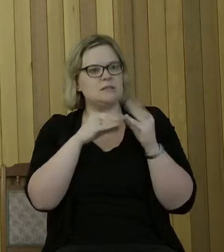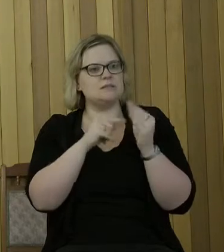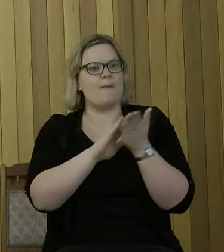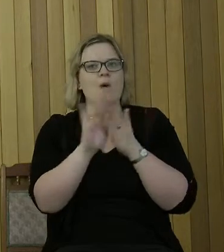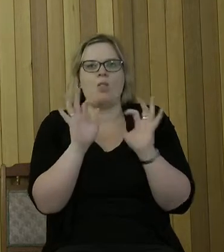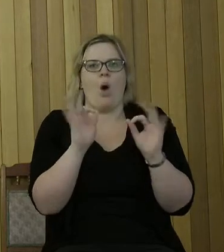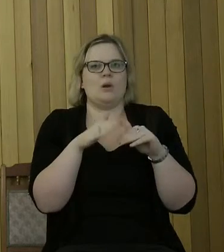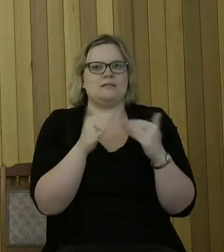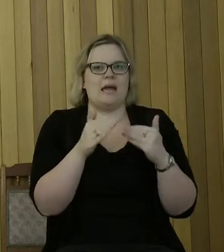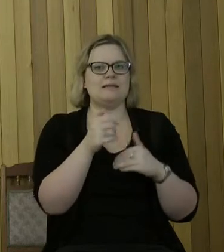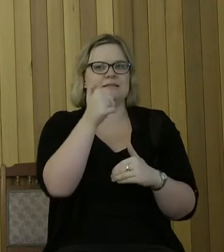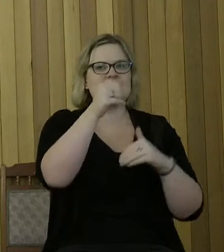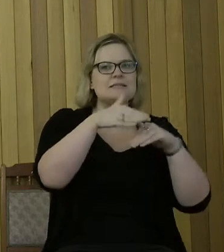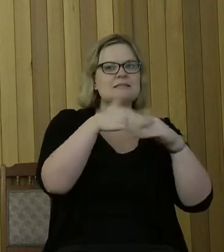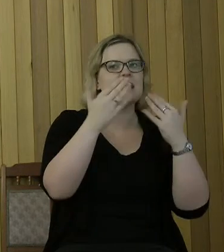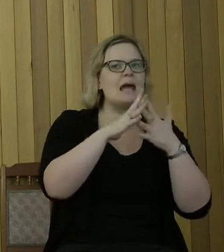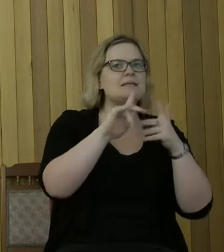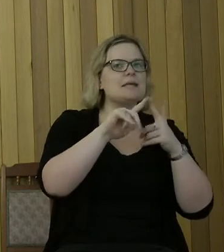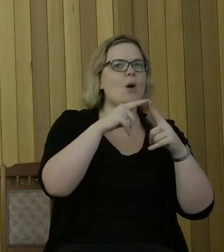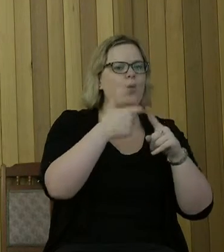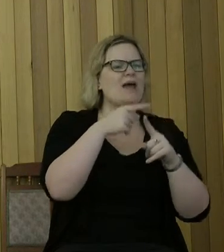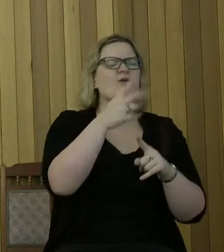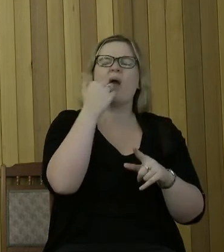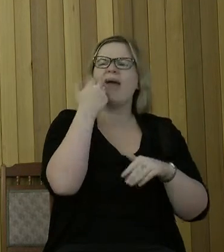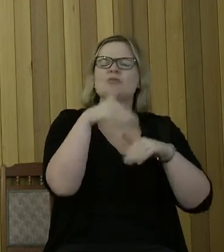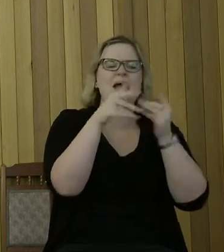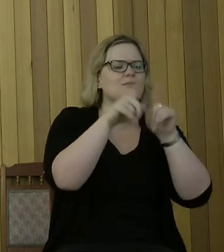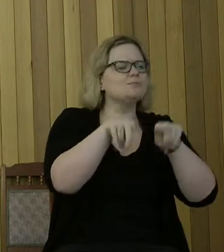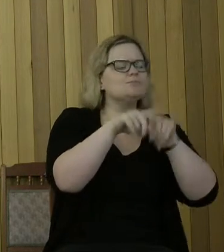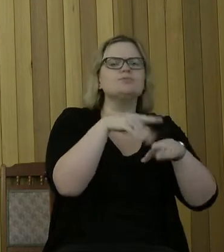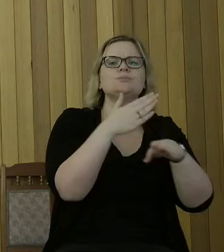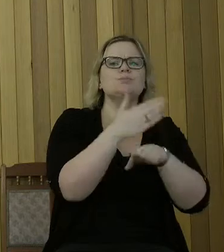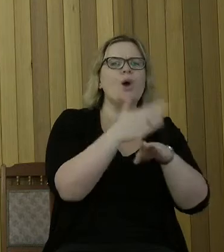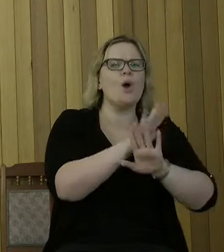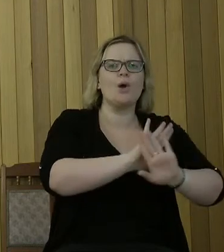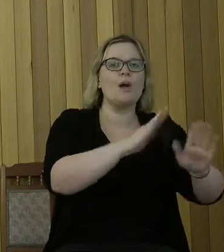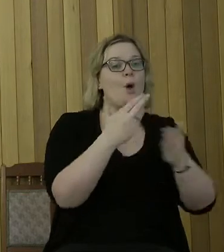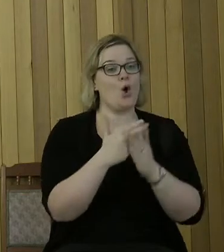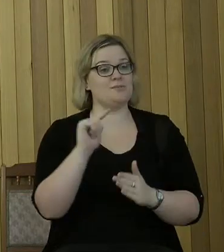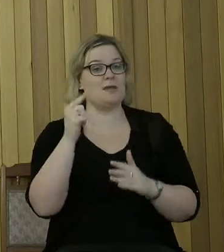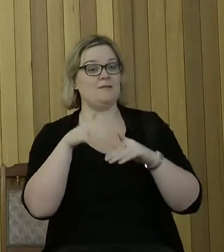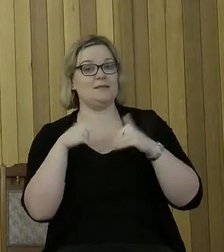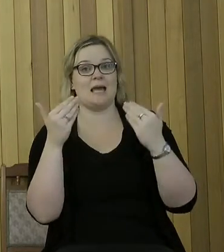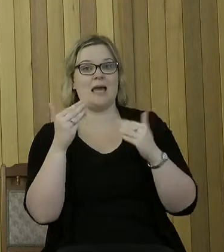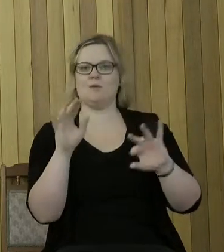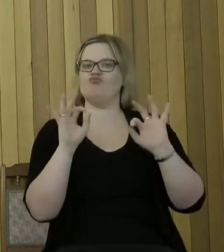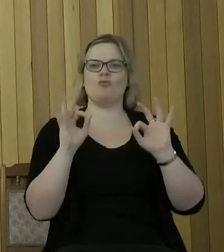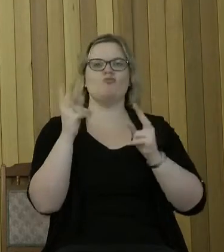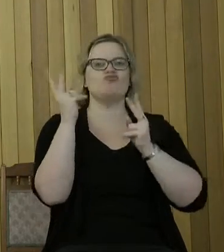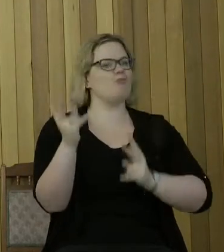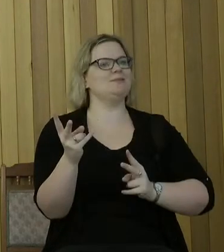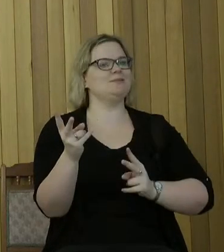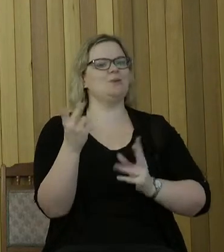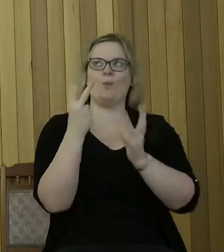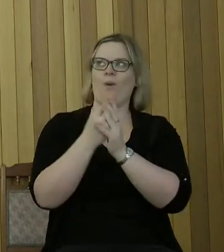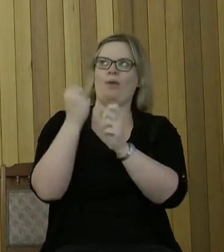6 days a week after your daily duties and your regular work. But the 7th day is a day of Sabbath rest before the